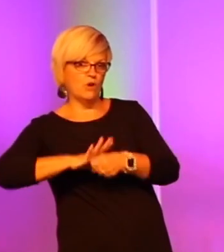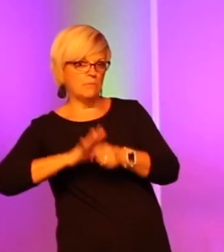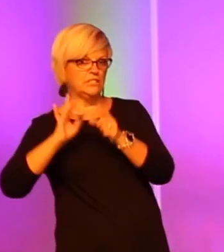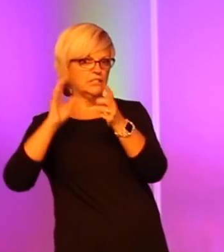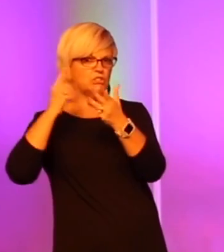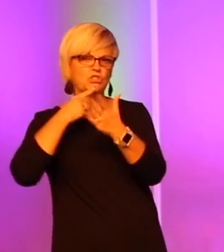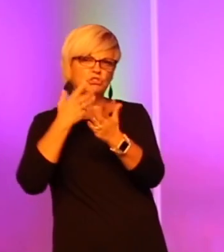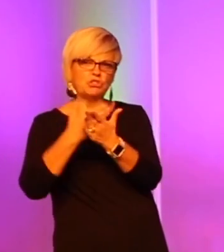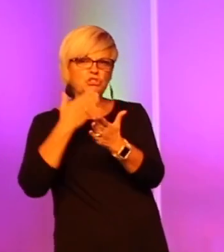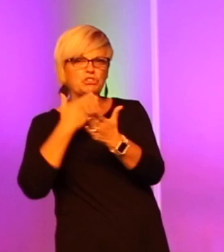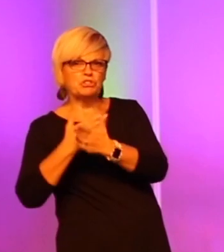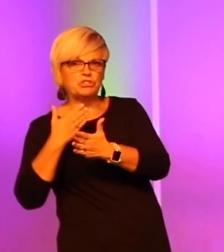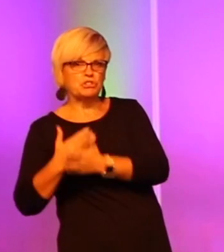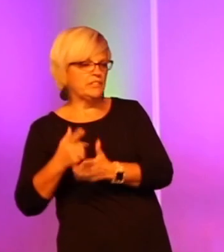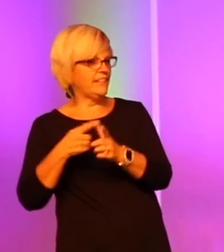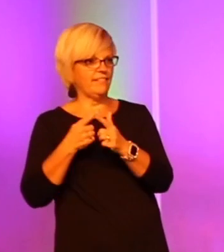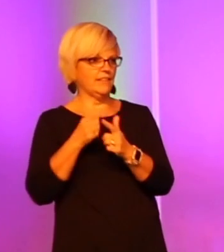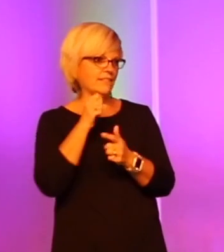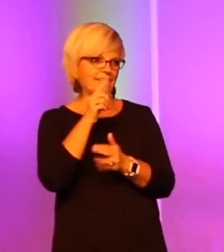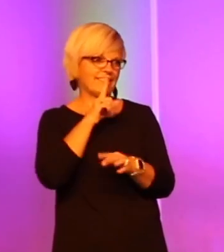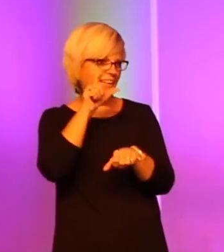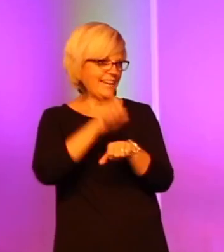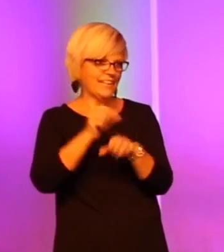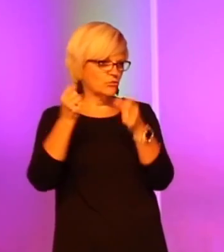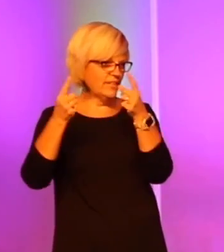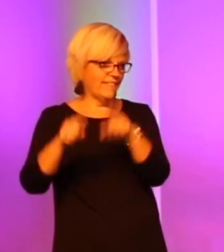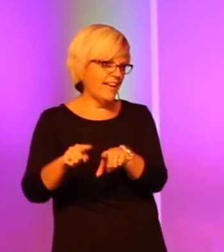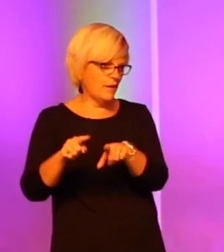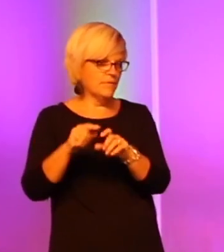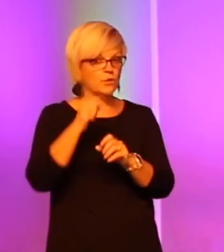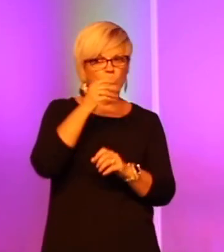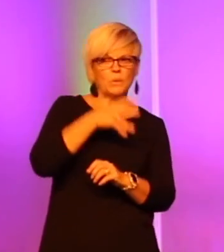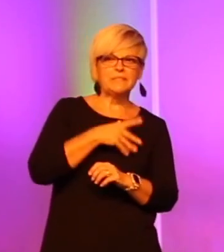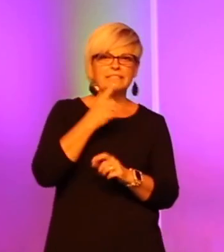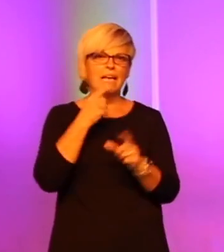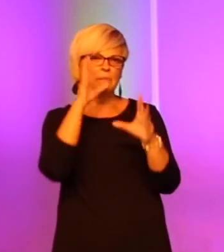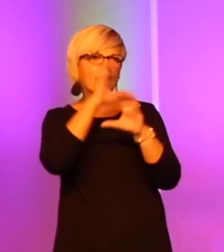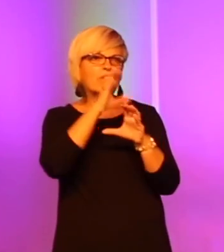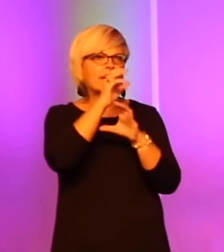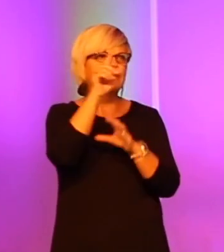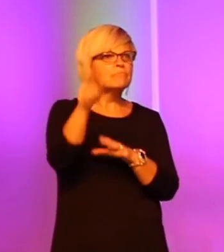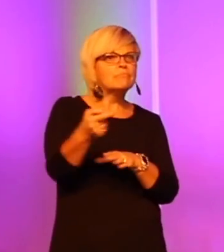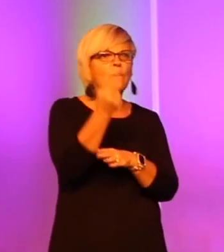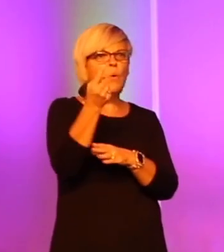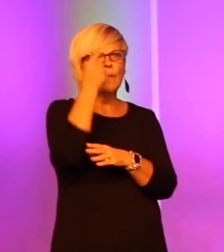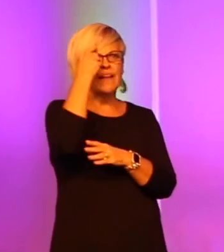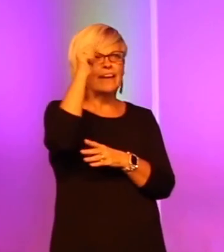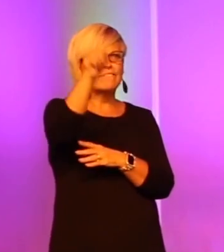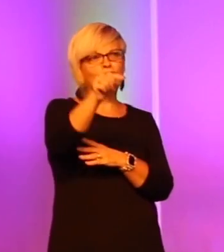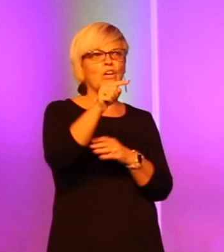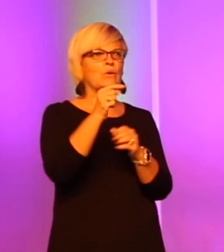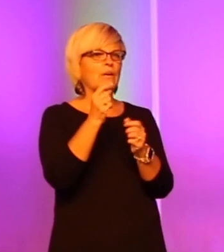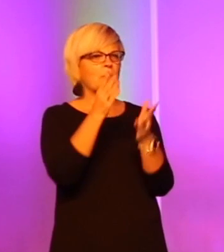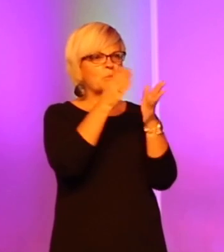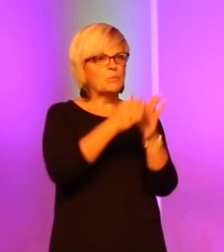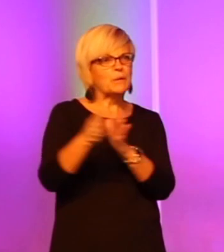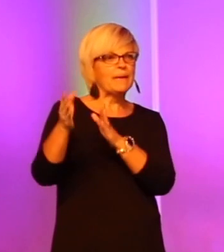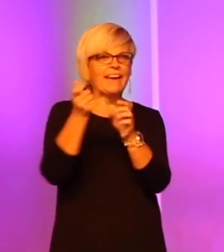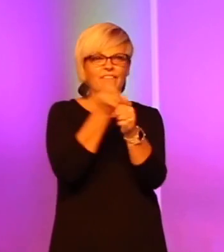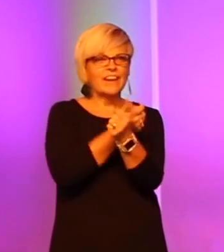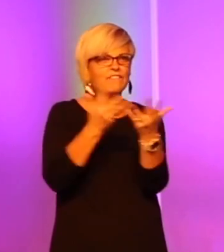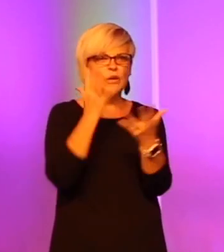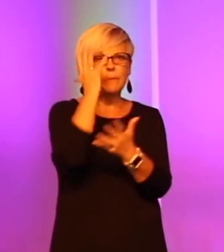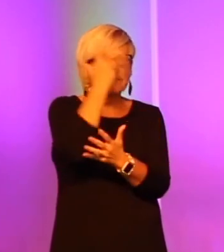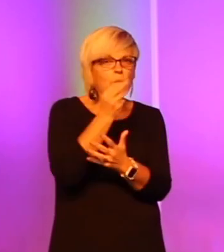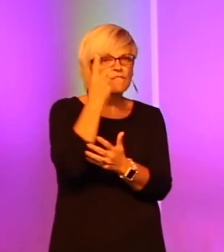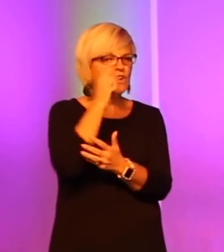always underdelivers. Again, the woman says, "I've been looking just for you. I've prepared everything beautifully just for us." And she doesn't mean any of